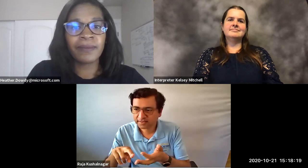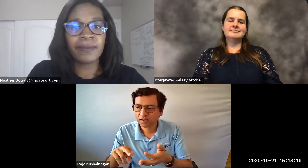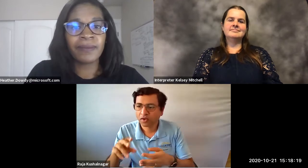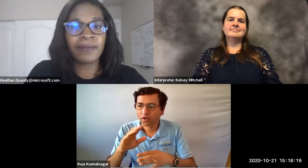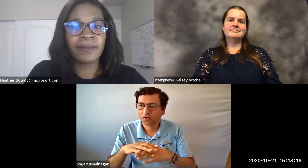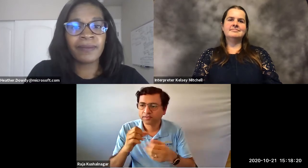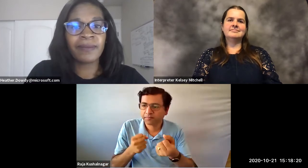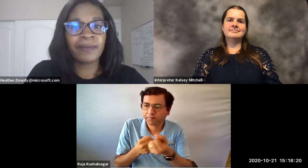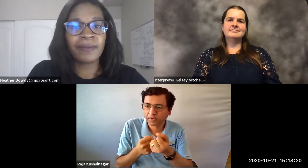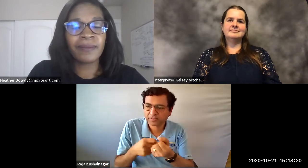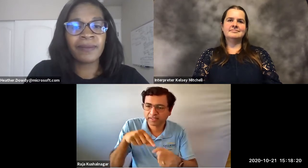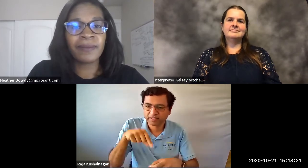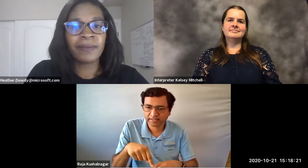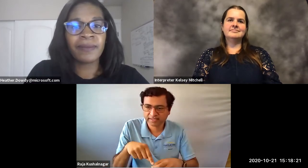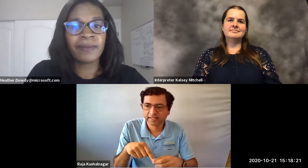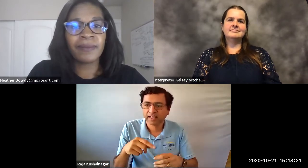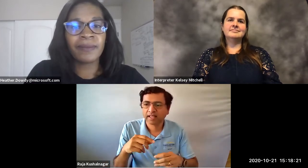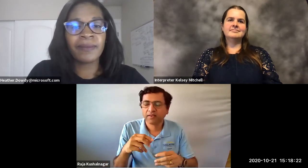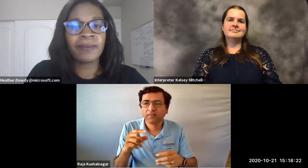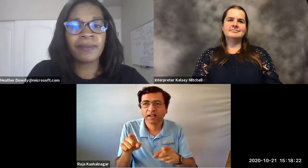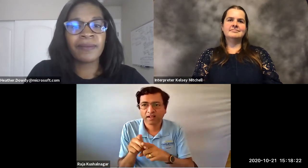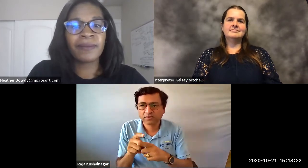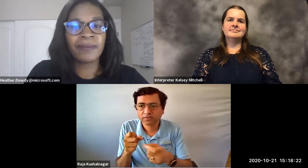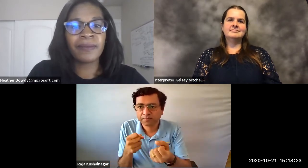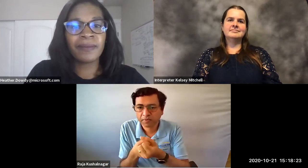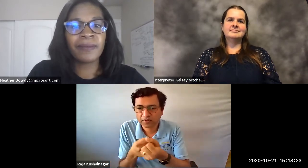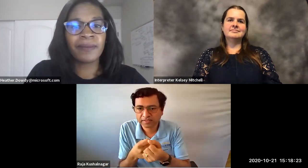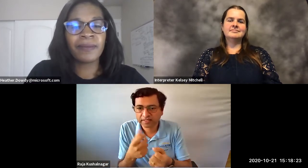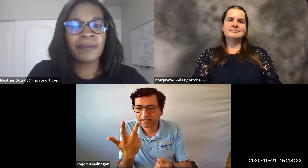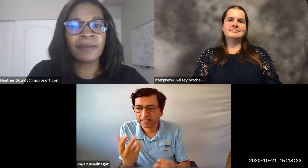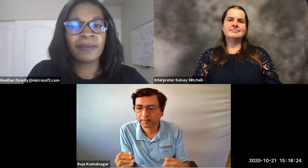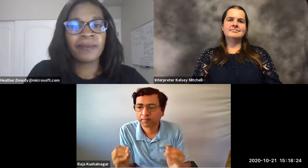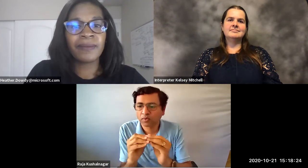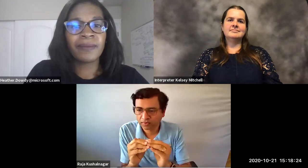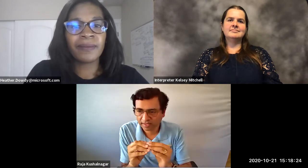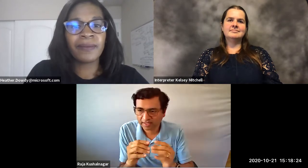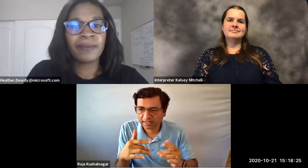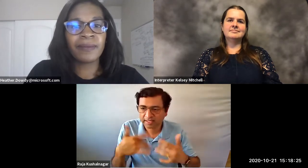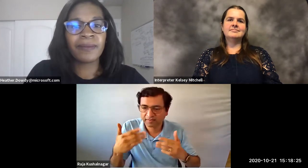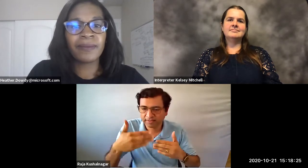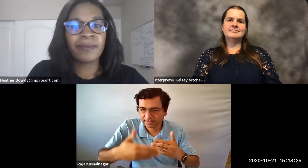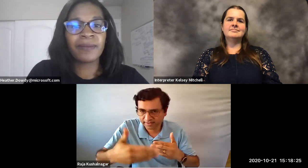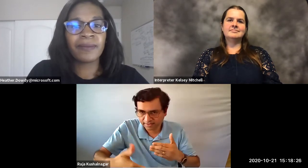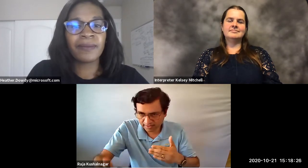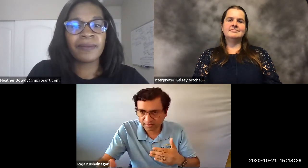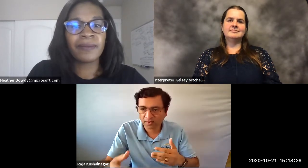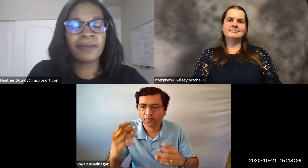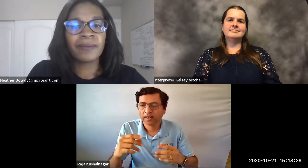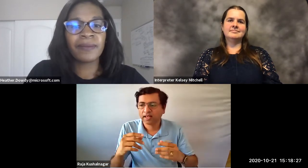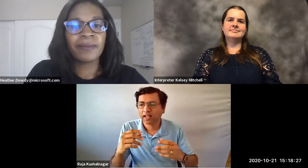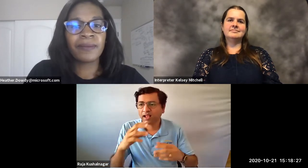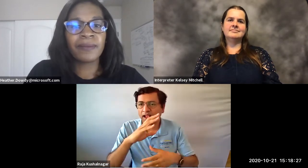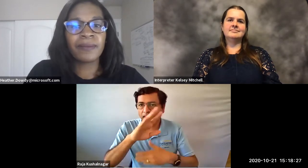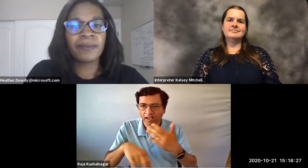you to Microsoft Access and to Accessibility and to Microsoft Research for supporting this event. We will also